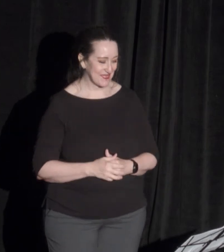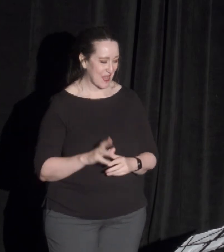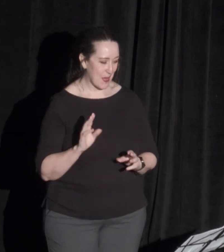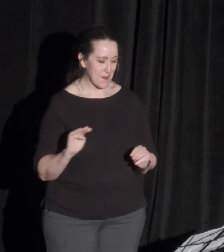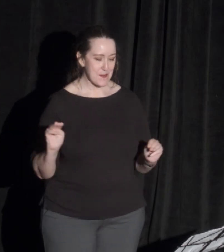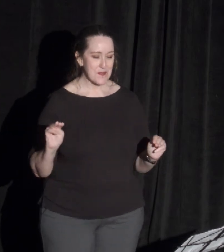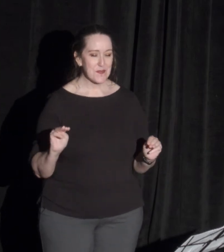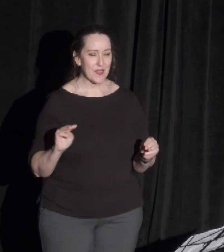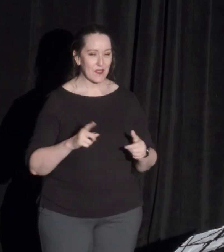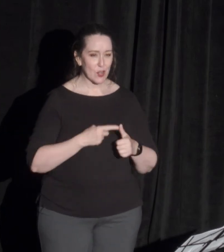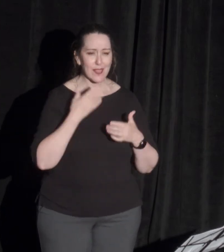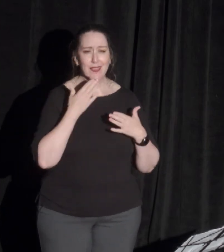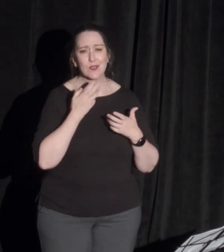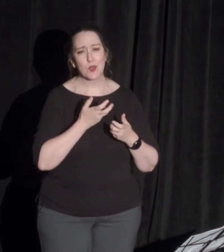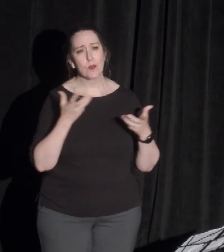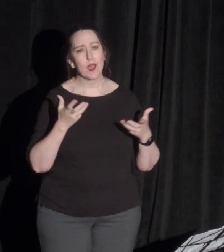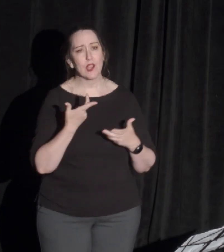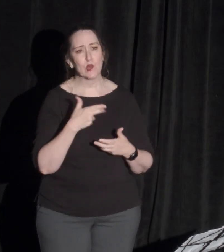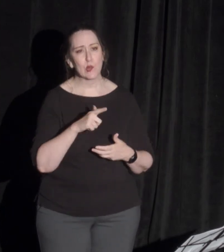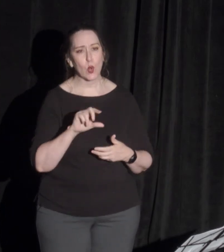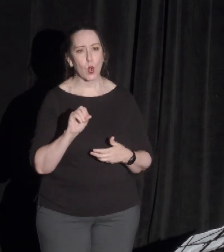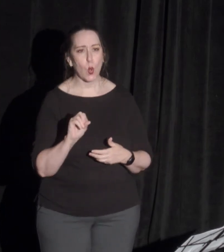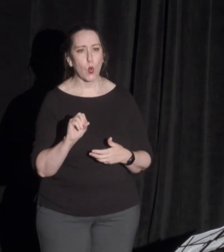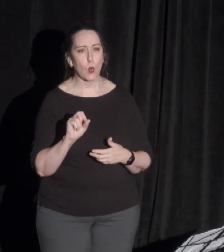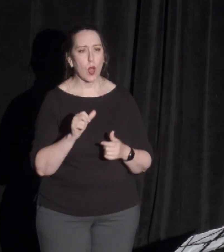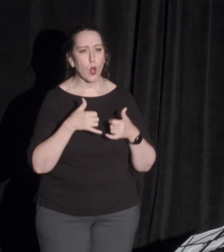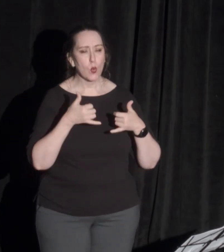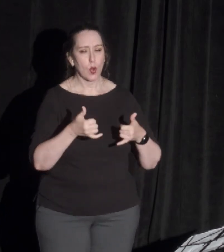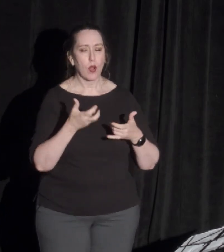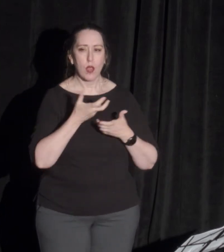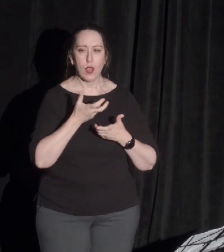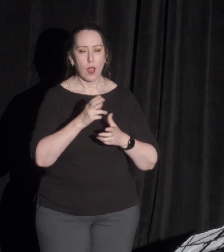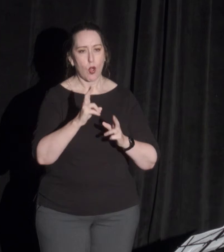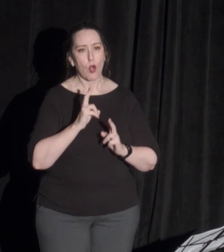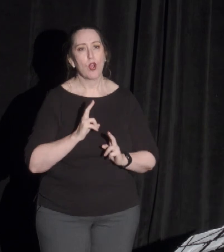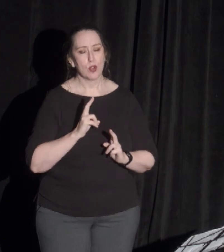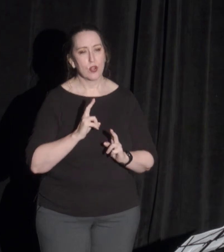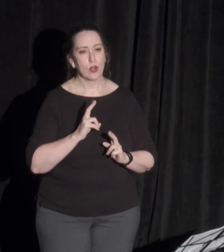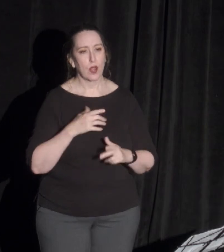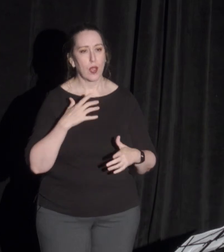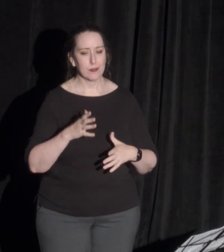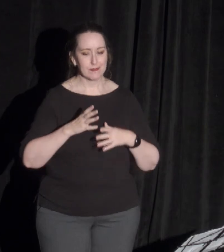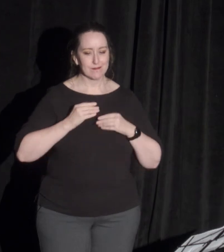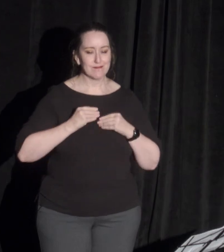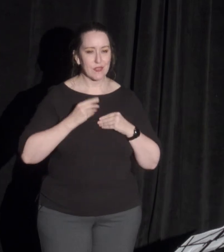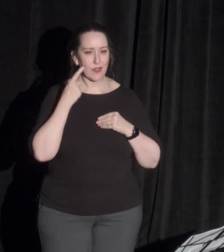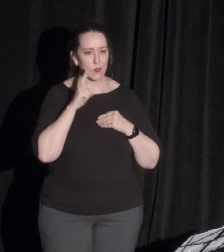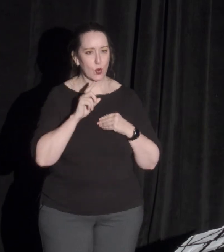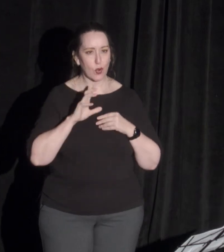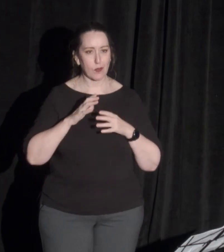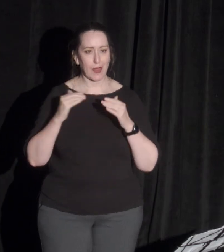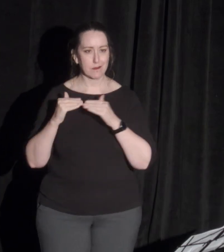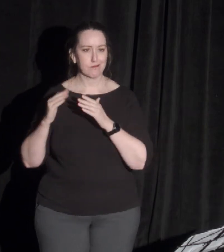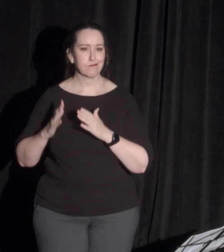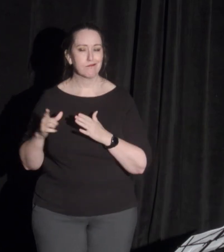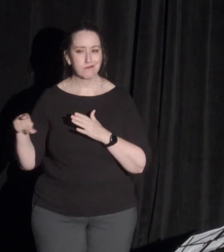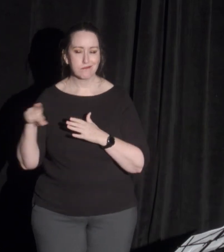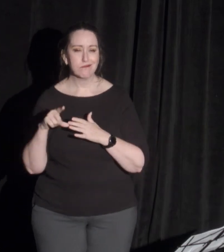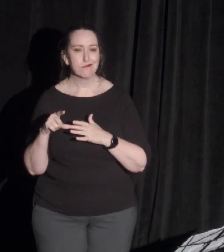First off, thank you so much to the Hugo Awards for this amazing honor. I'm accepting this award on behalf of my colleagues, the amazing writers Daniel